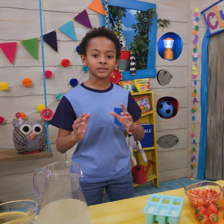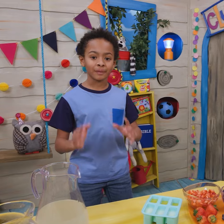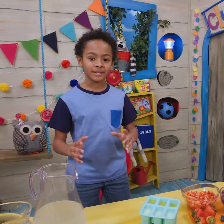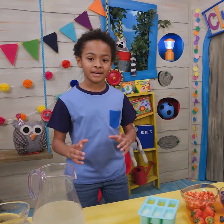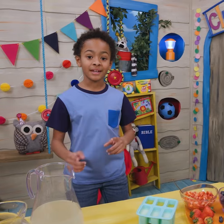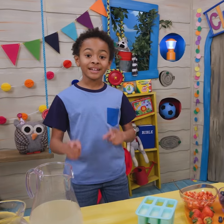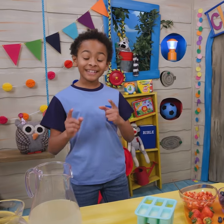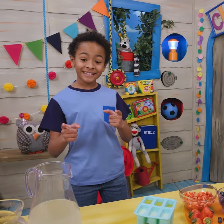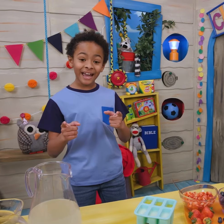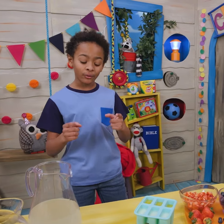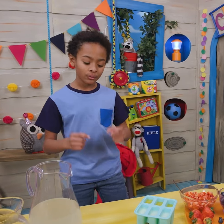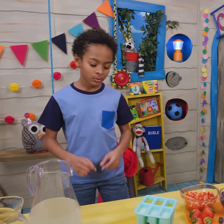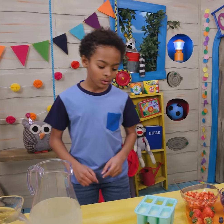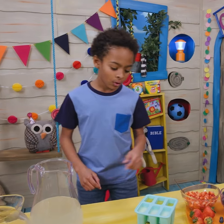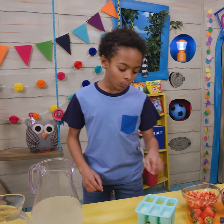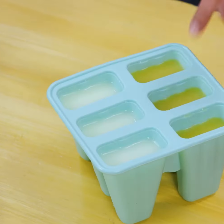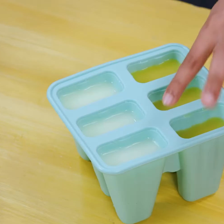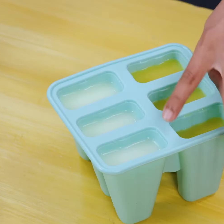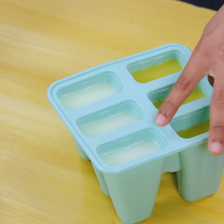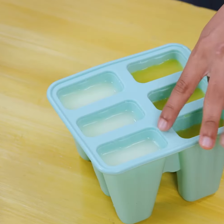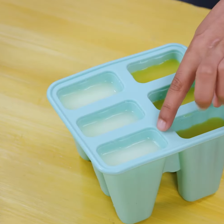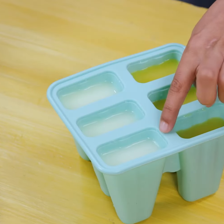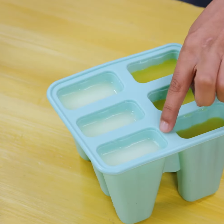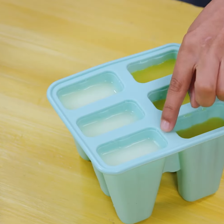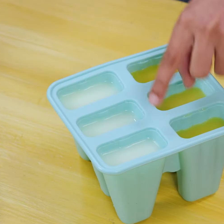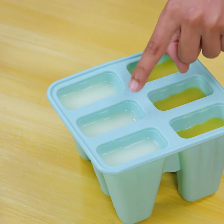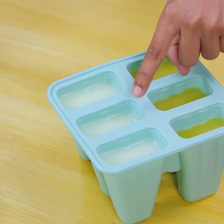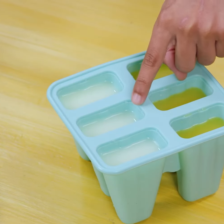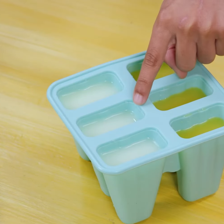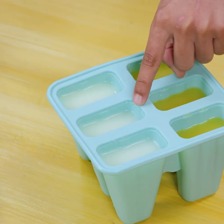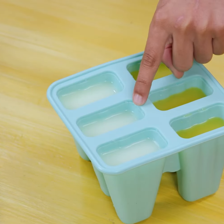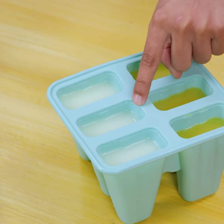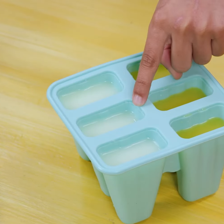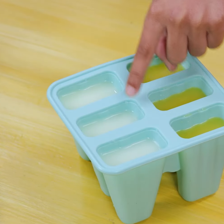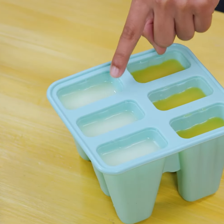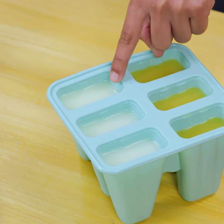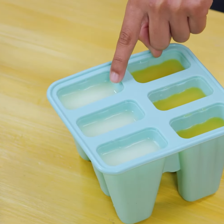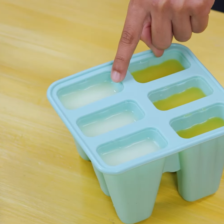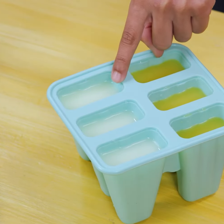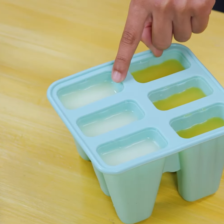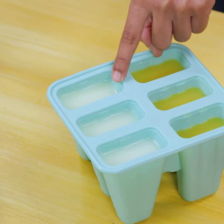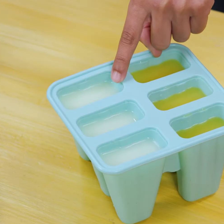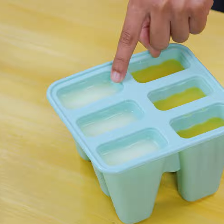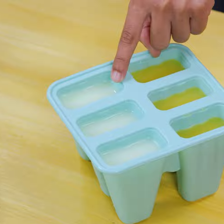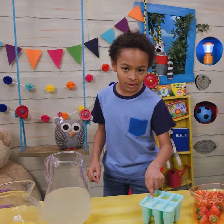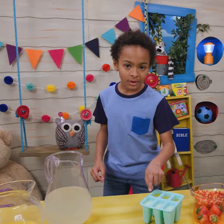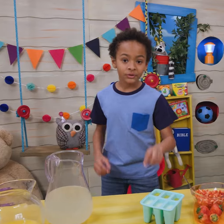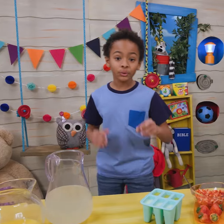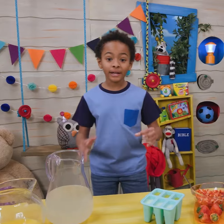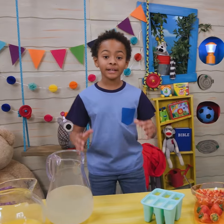lemonade let's count one popsicle two popsicle three popsicles three